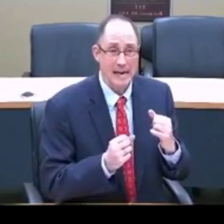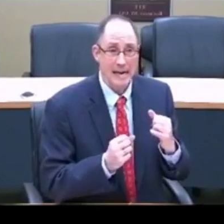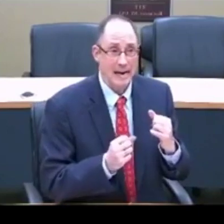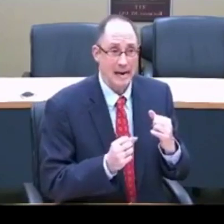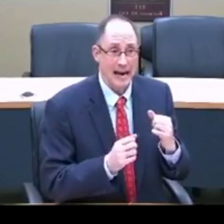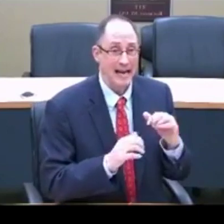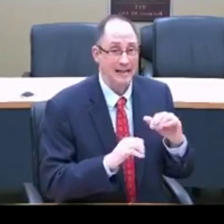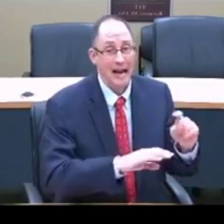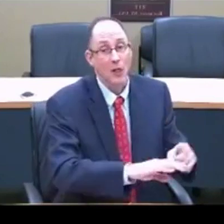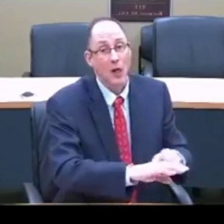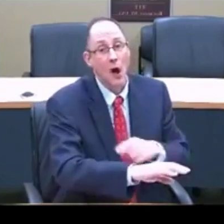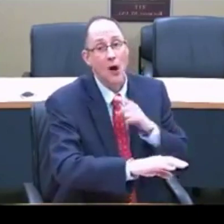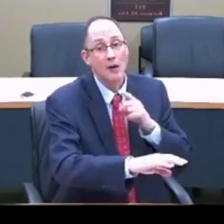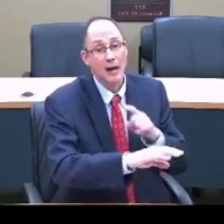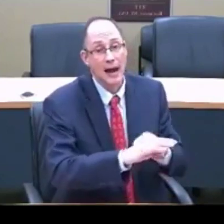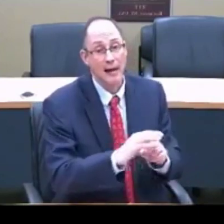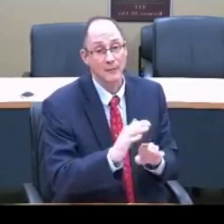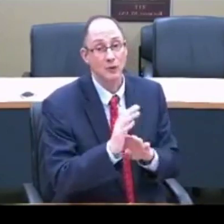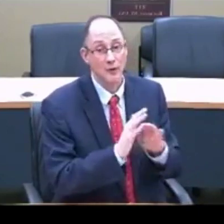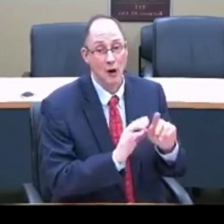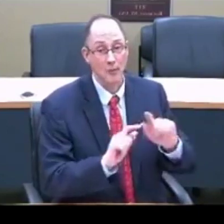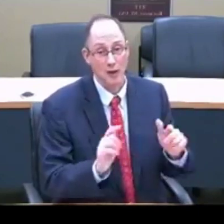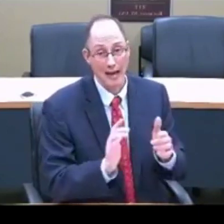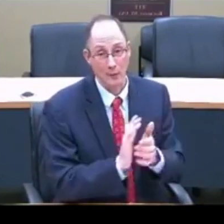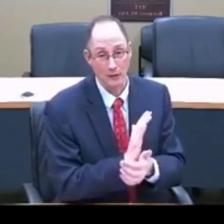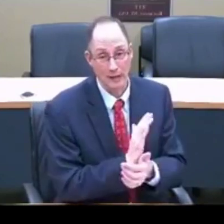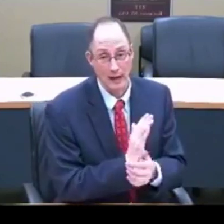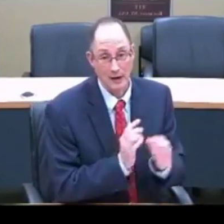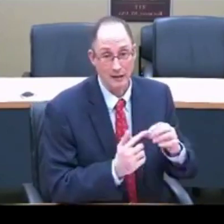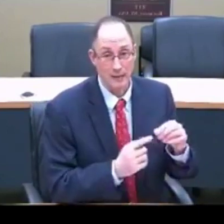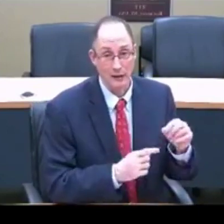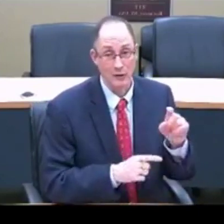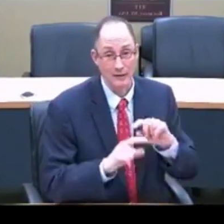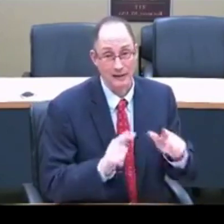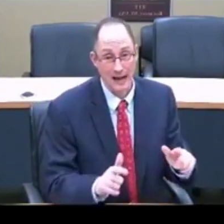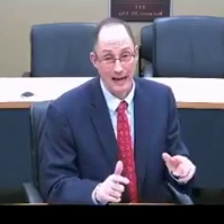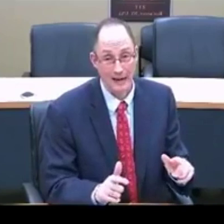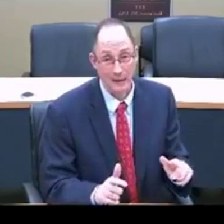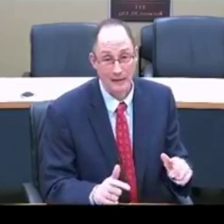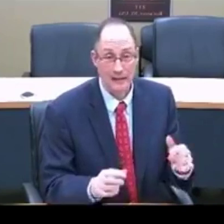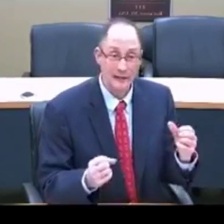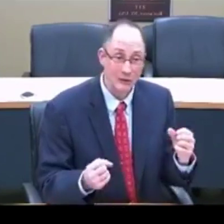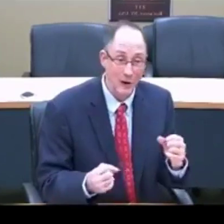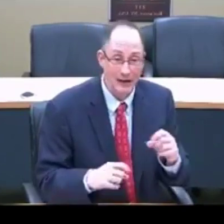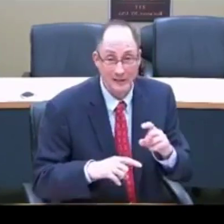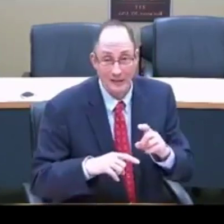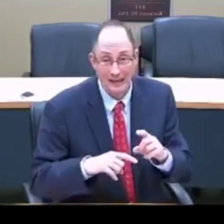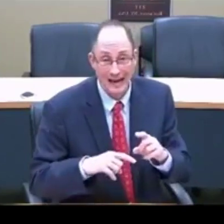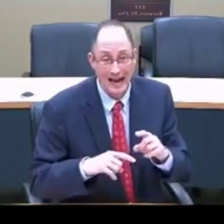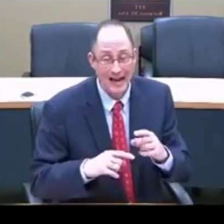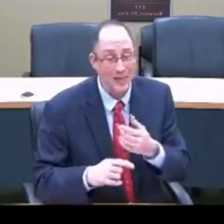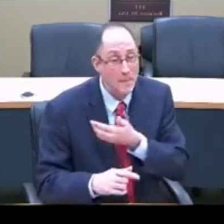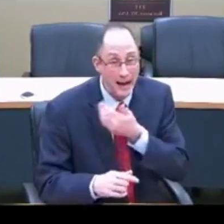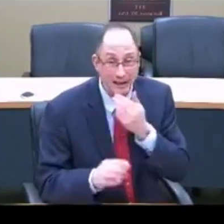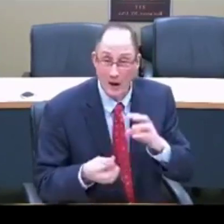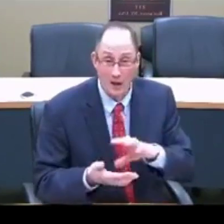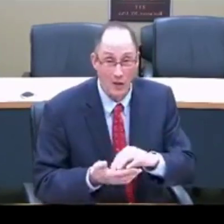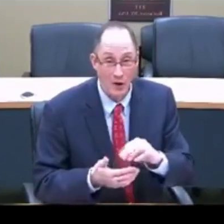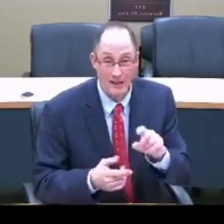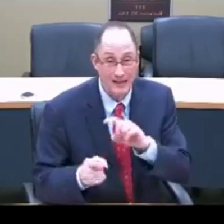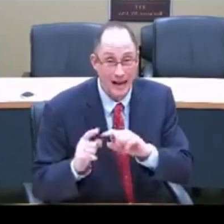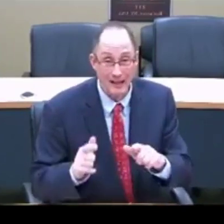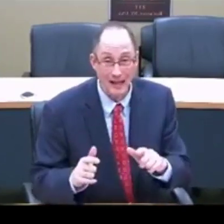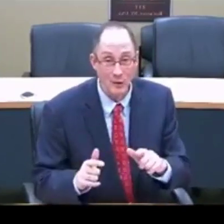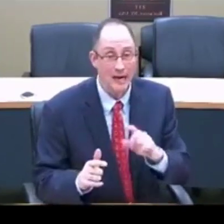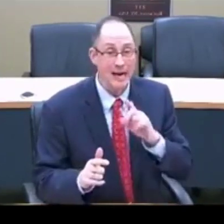Others, it could take a long time to develop your language skill, especially in sign language. So, and the best way to learn